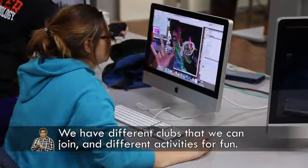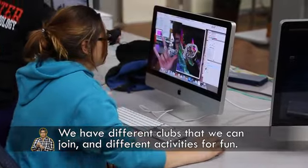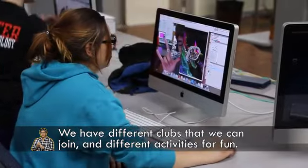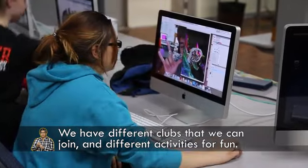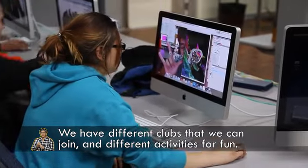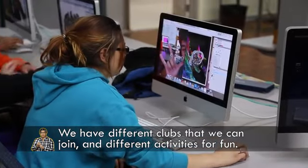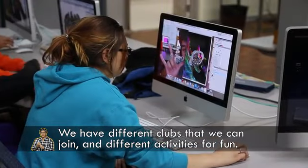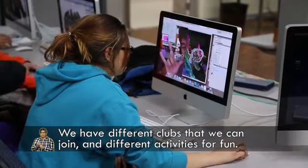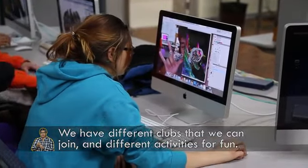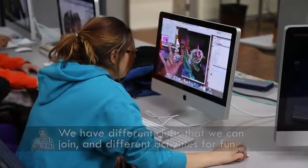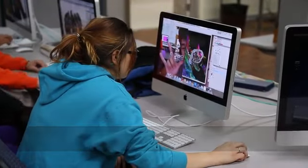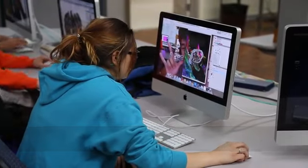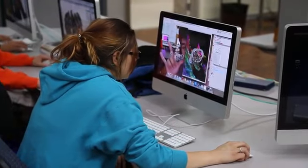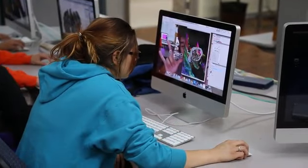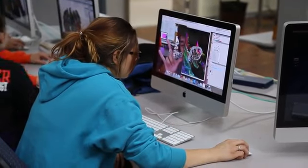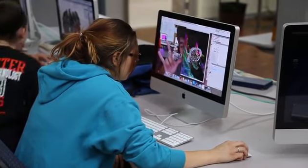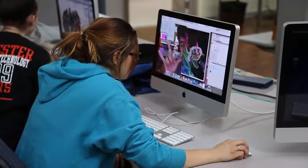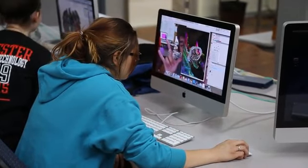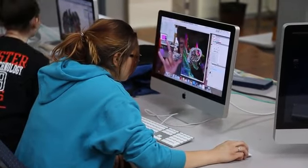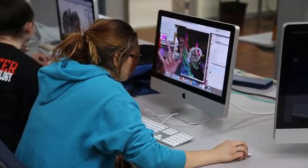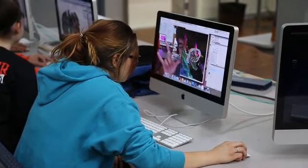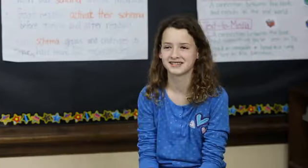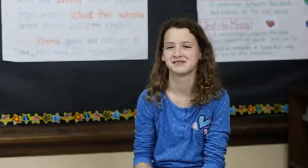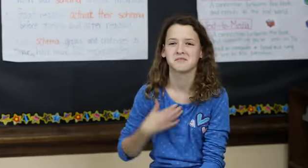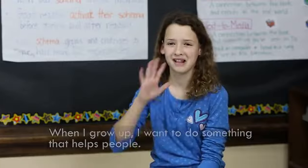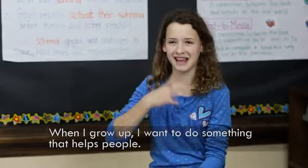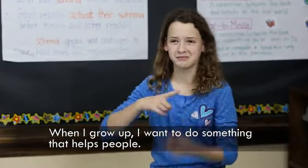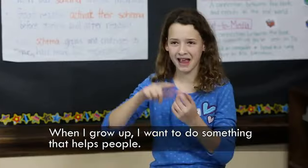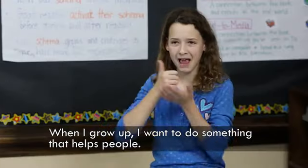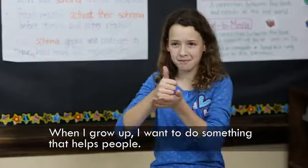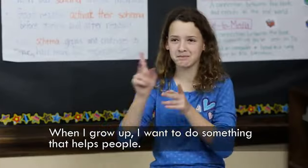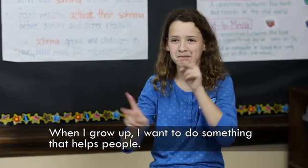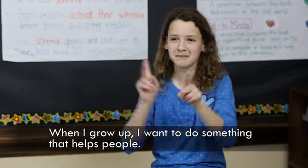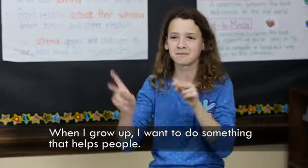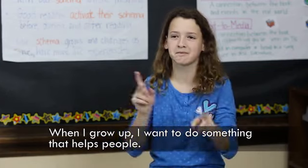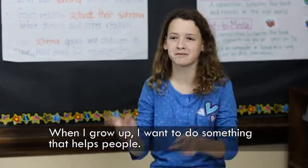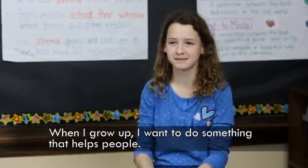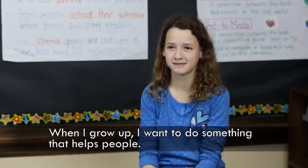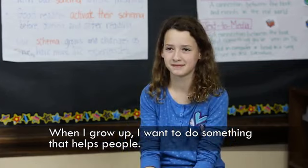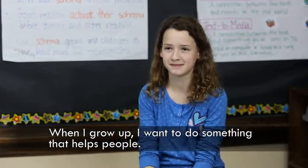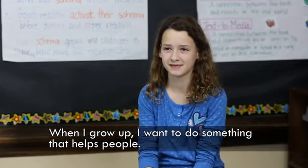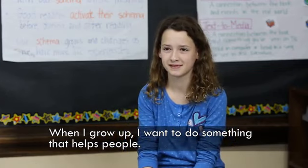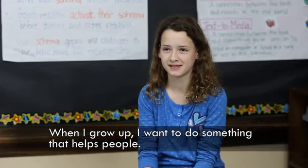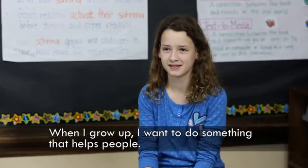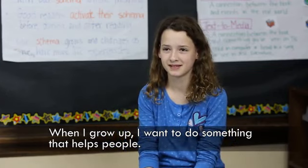different clubs that we can join and different activities for fun. When I grow up, I want to do something that helps people.